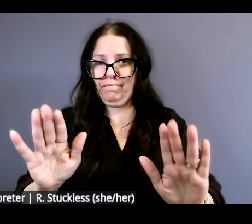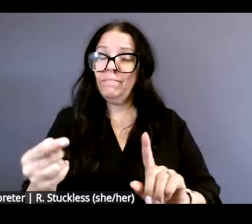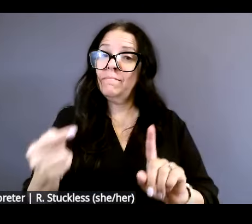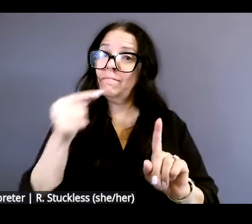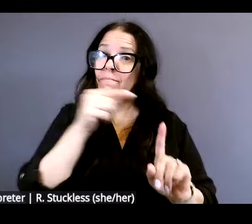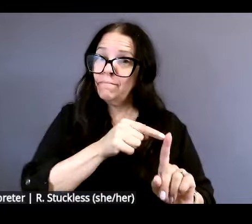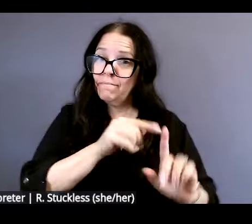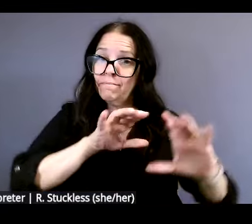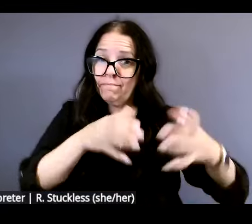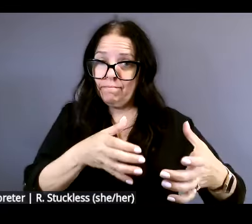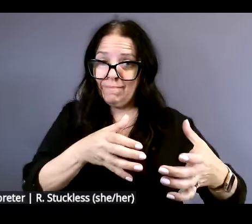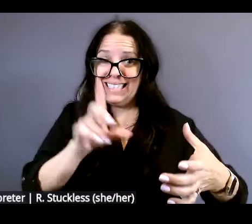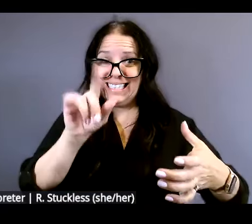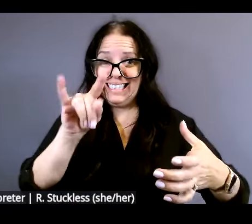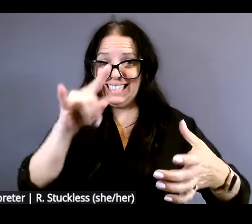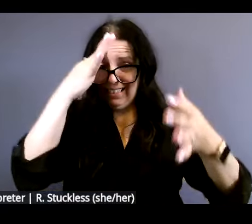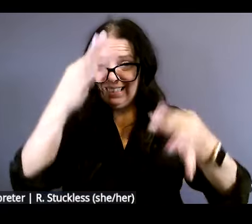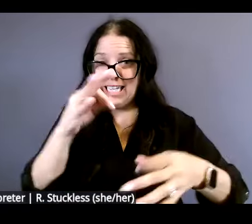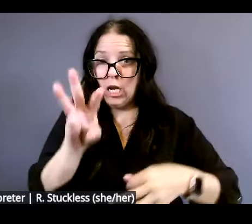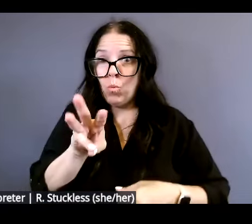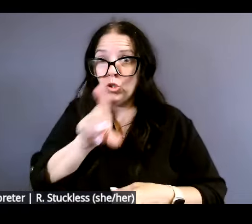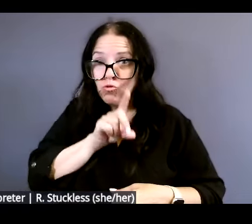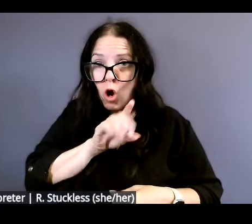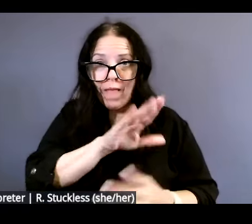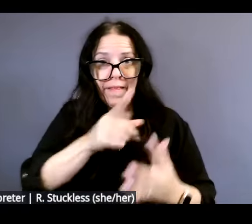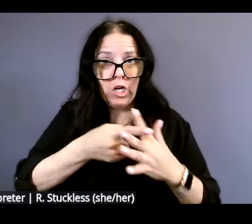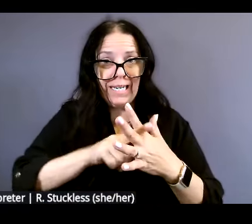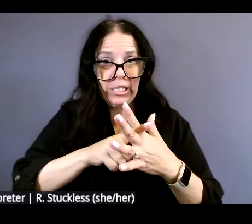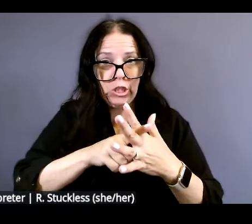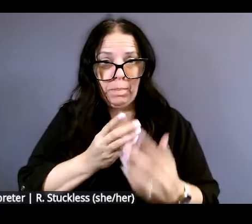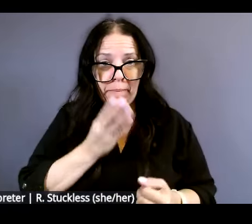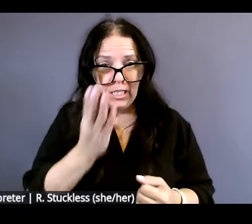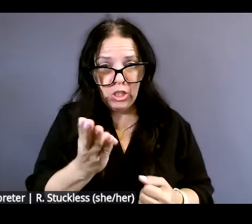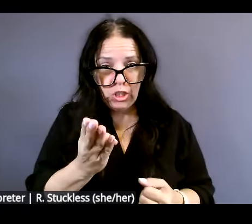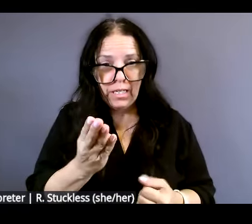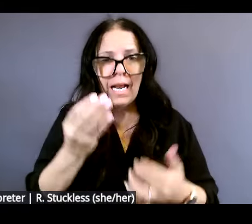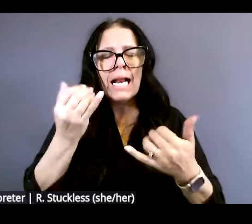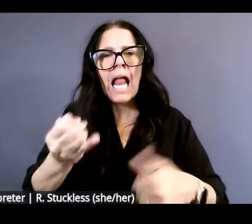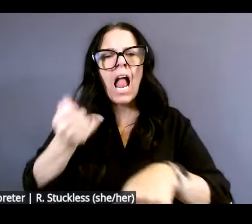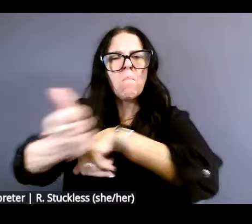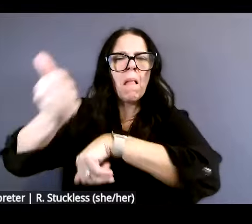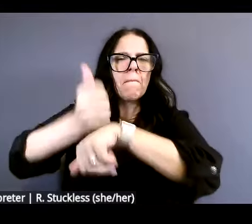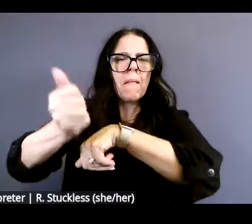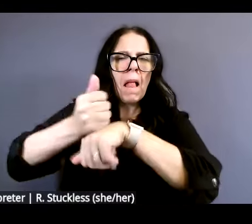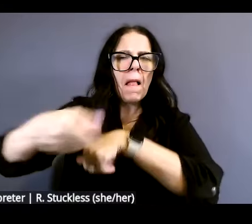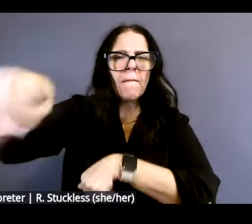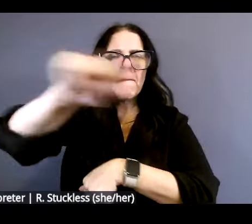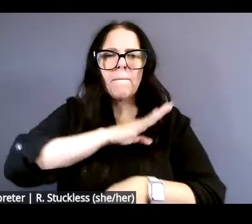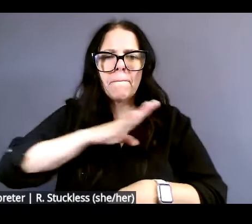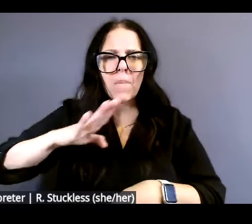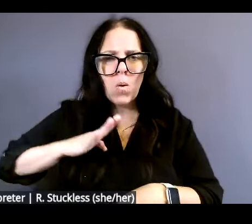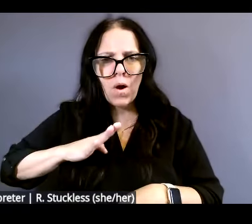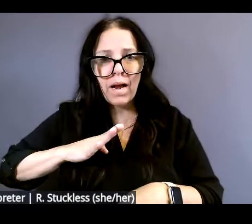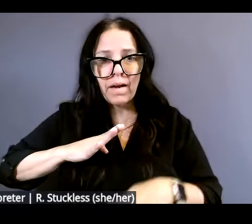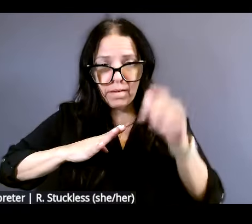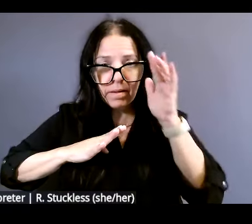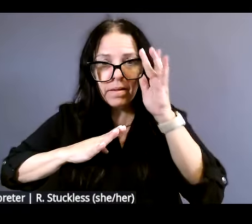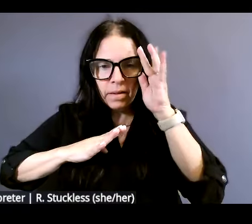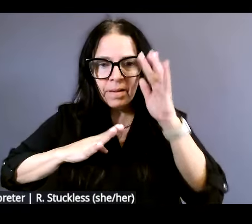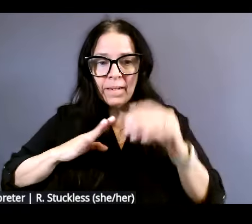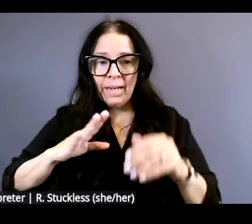this board for all of the events that resulted when Invest in My Kids voluntarily withdrew its June